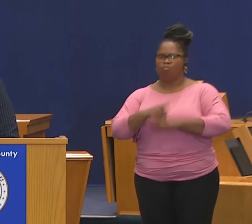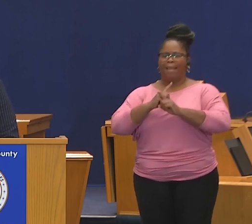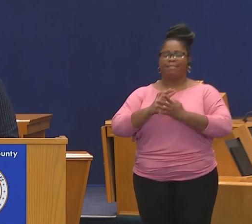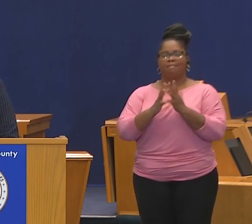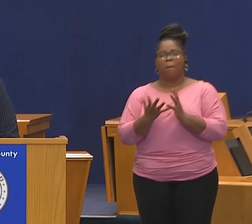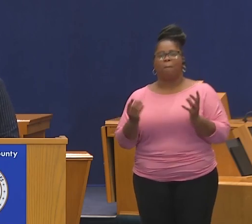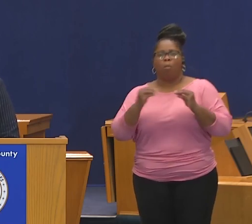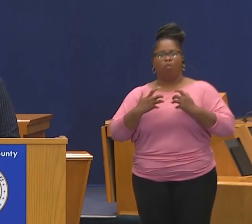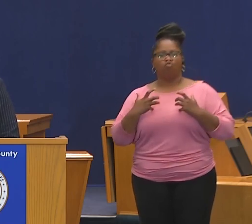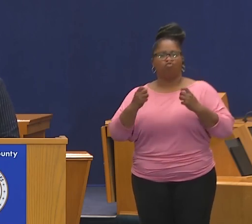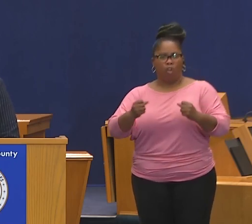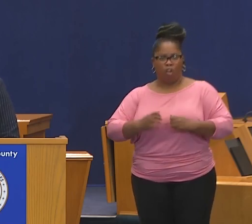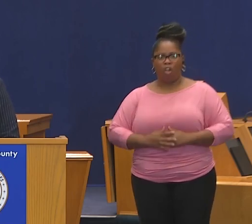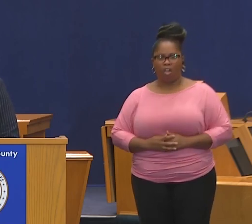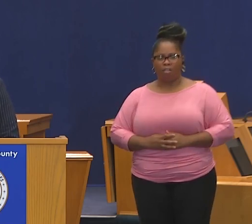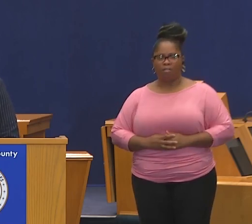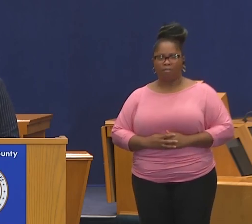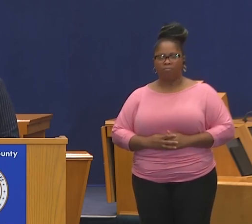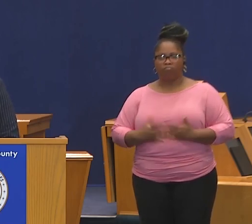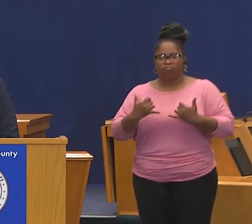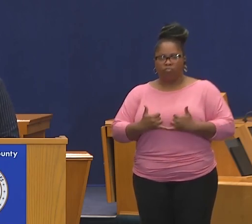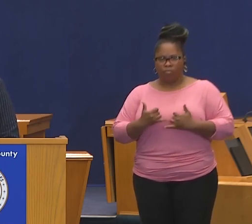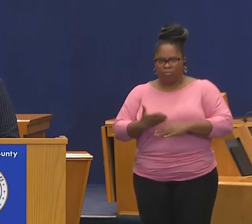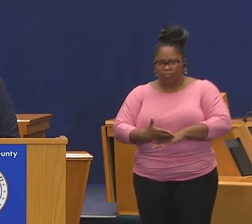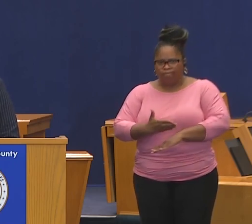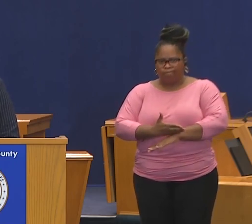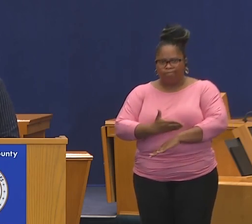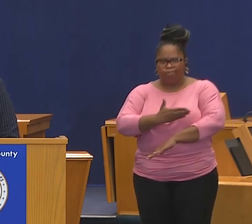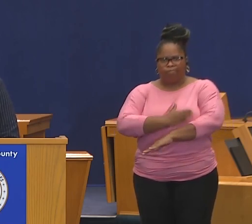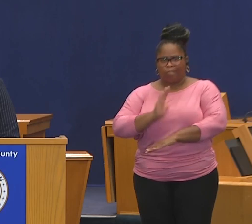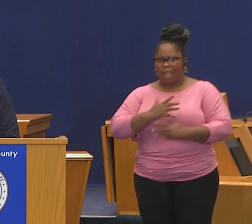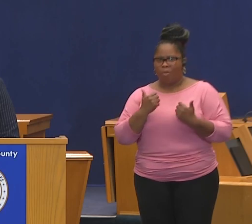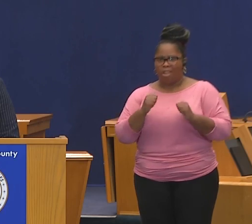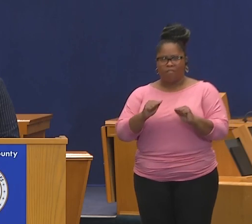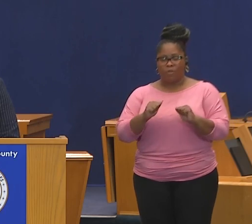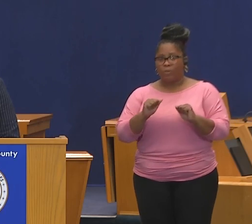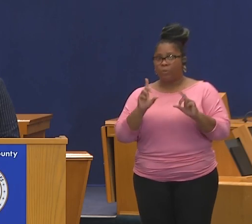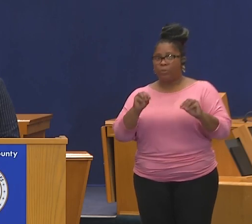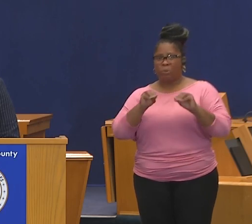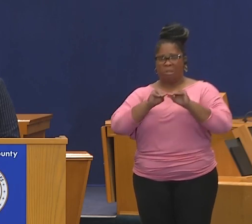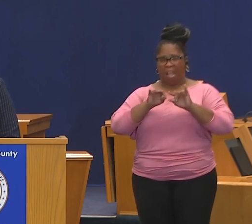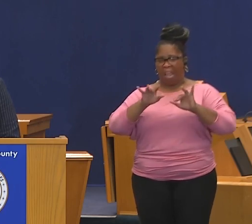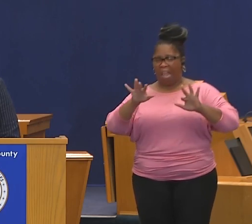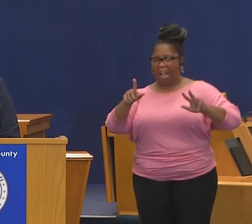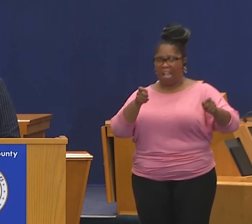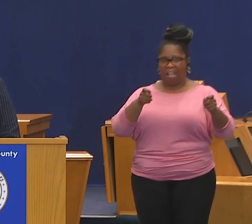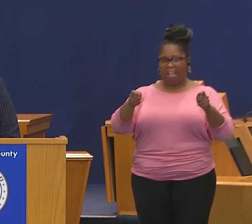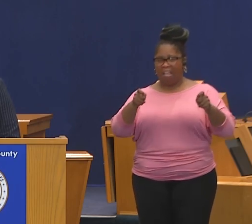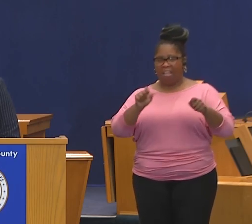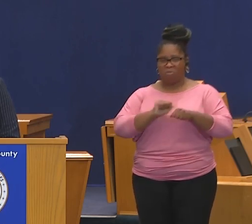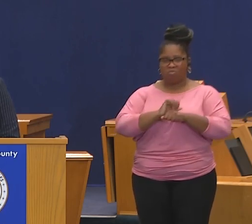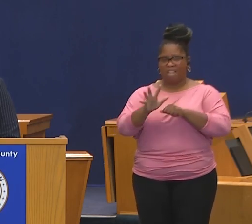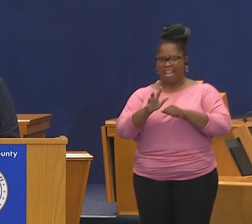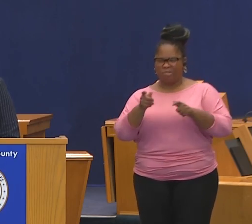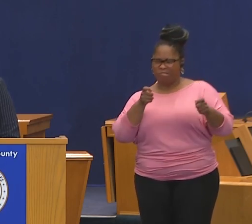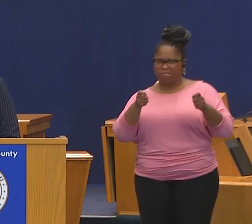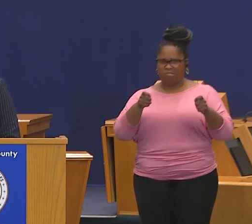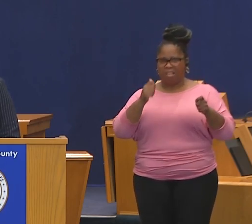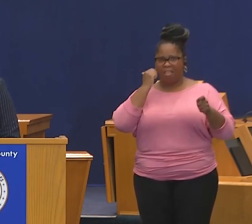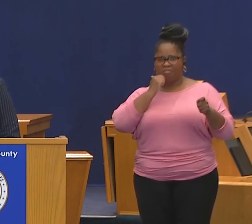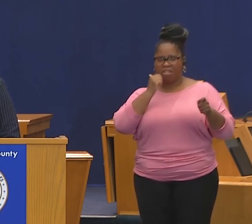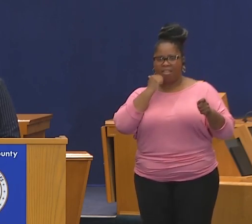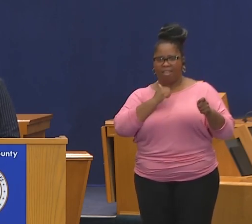stronger. We are increasing our efforts to slow the spread of the coronavirus every day, and we remain focused